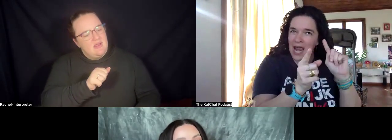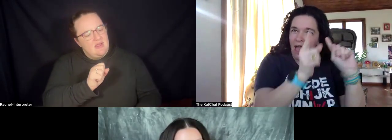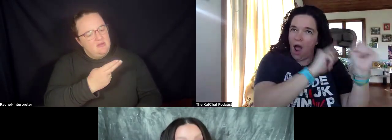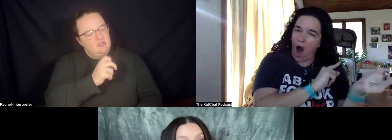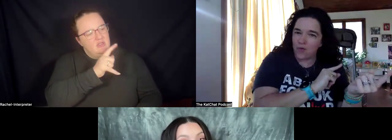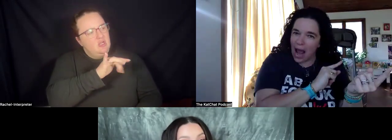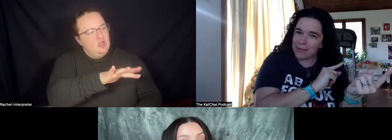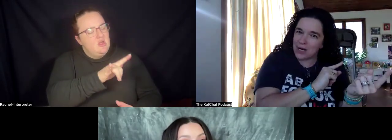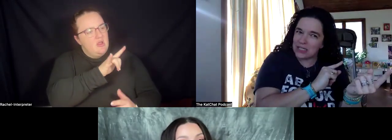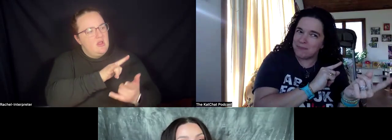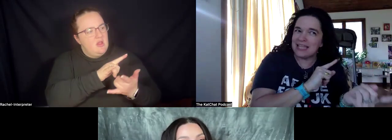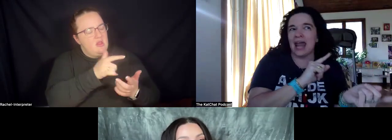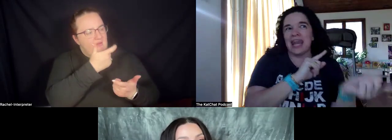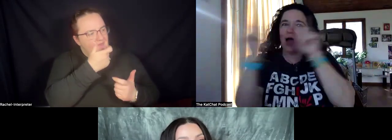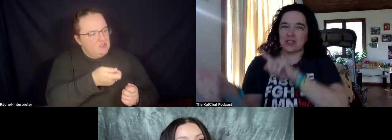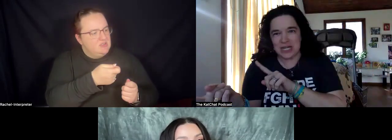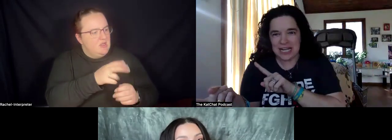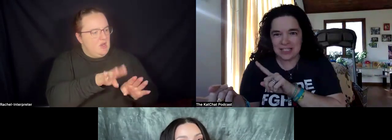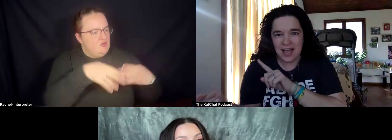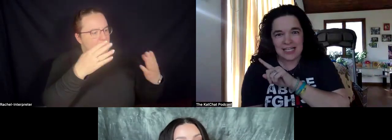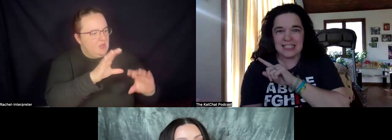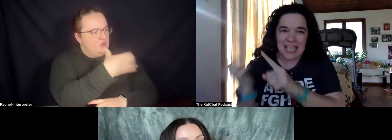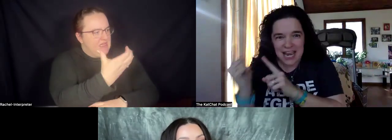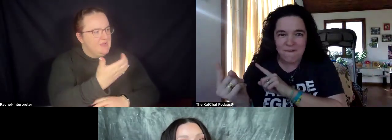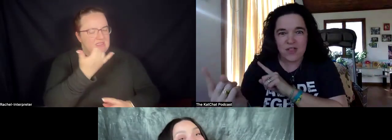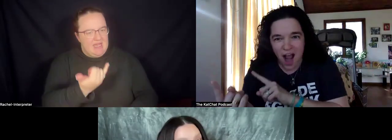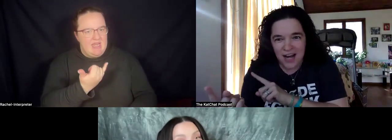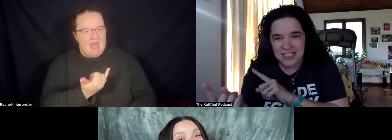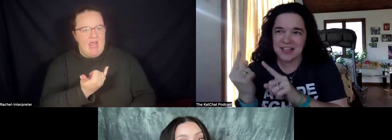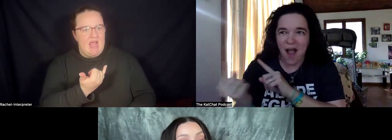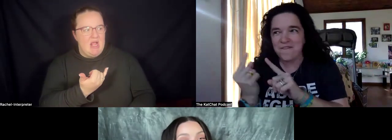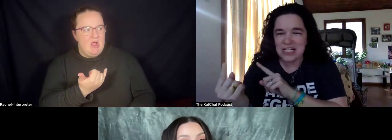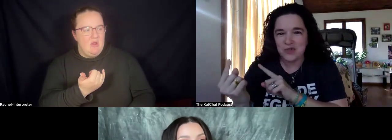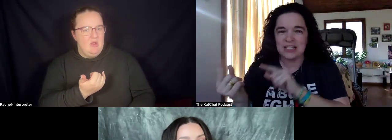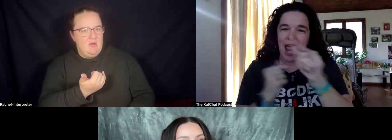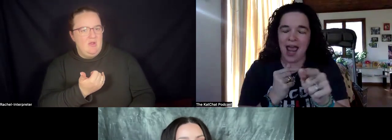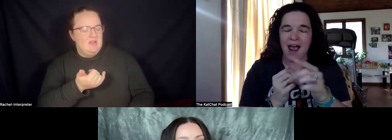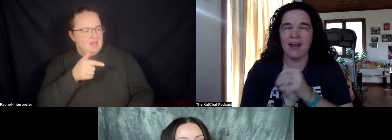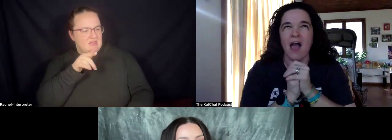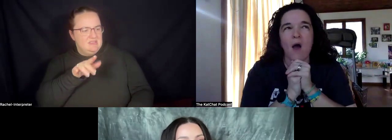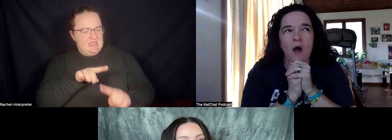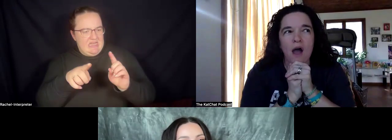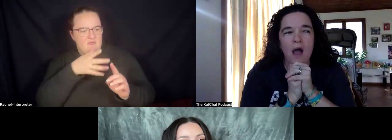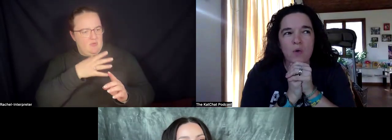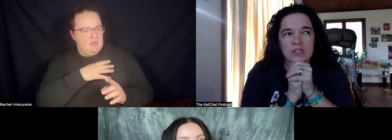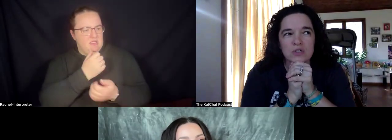interest in Unwrapping Christmas, and now she's the one love interest